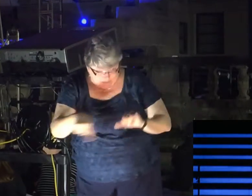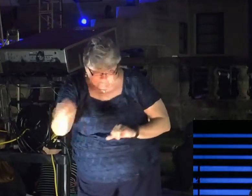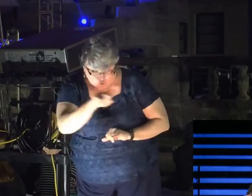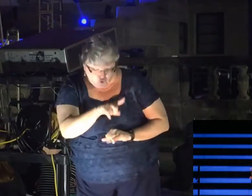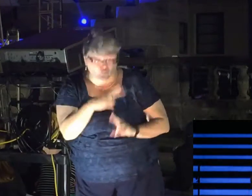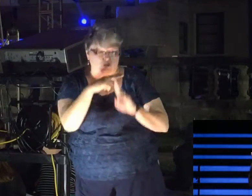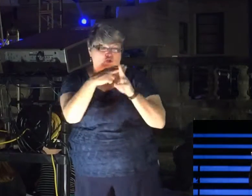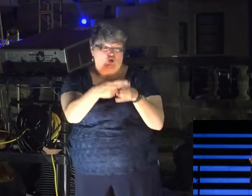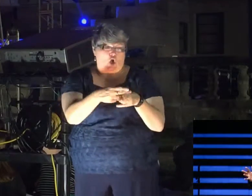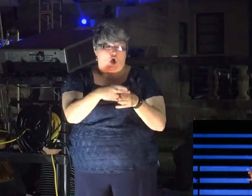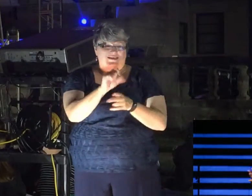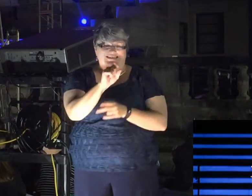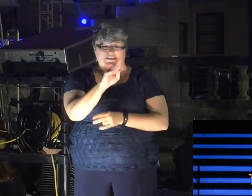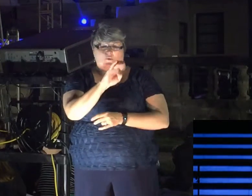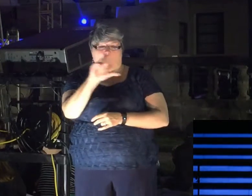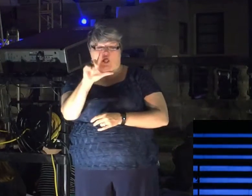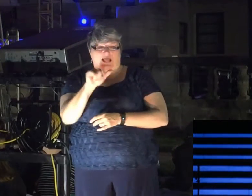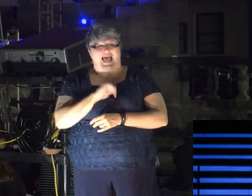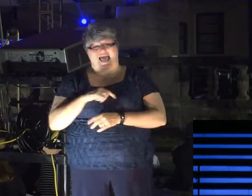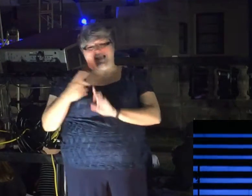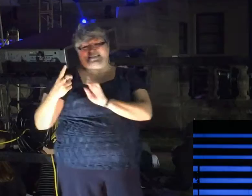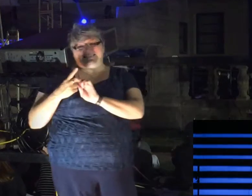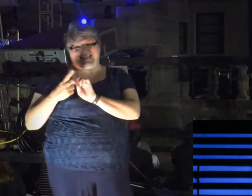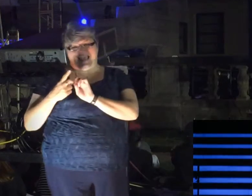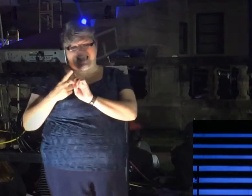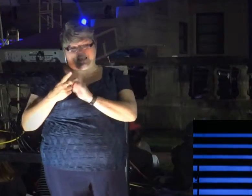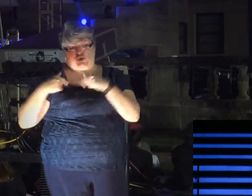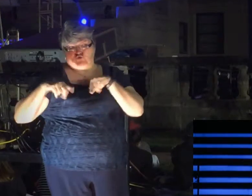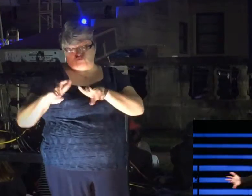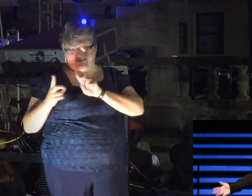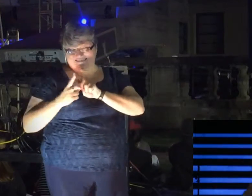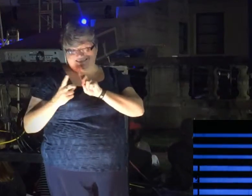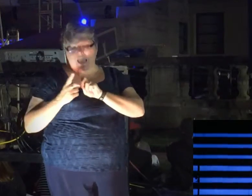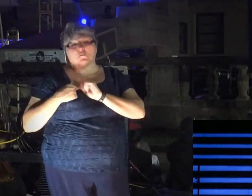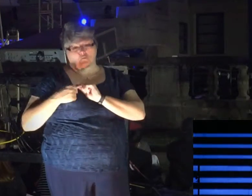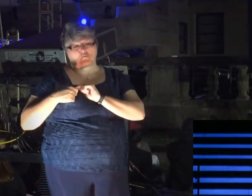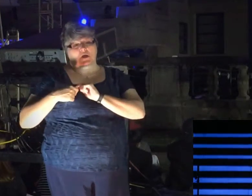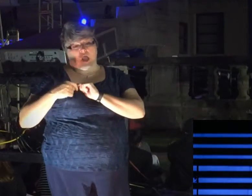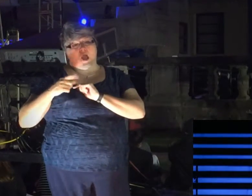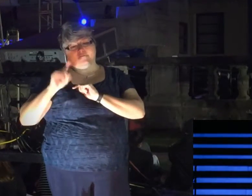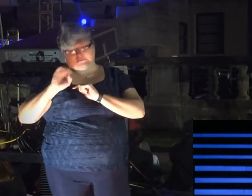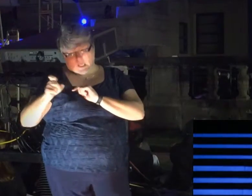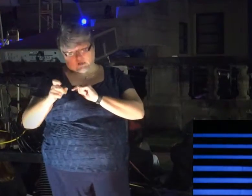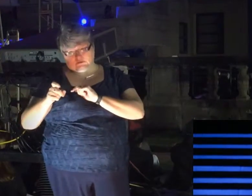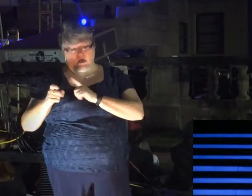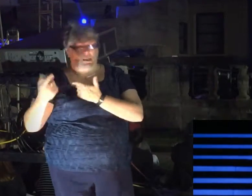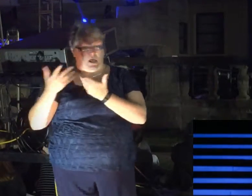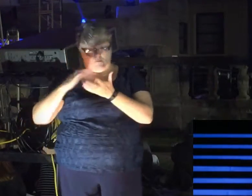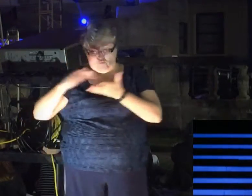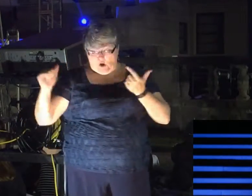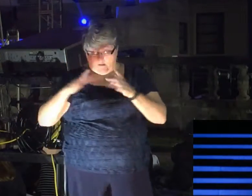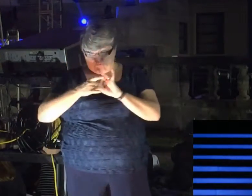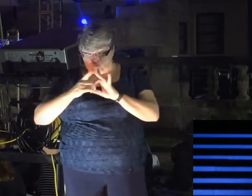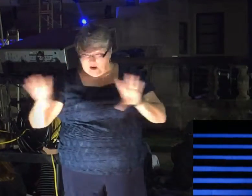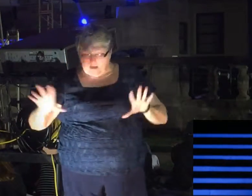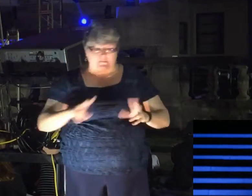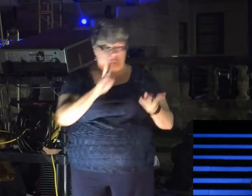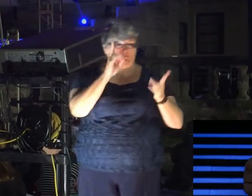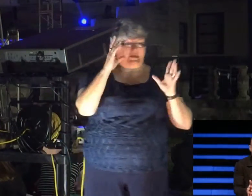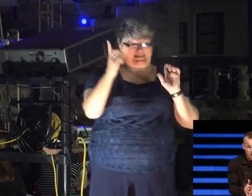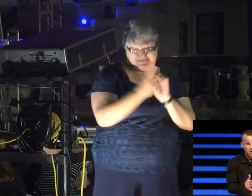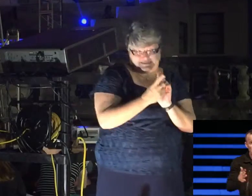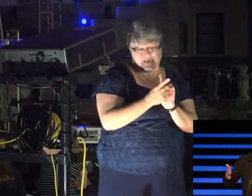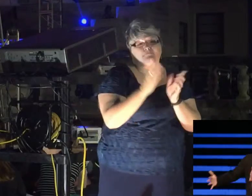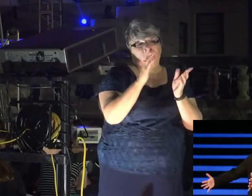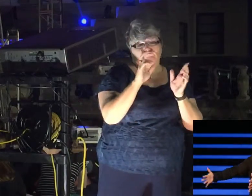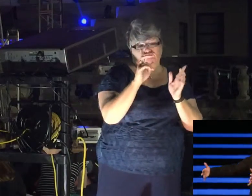common among you is what's called serial monogamy. I date someone, and in our dating relationship, we have sex. And then if we break up, I date someone else, and we